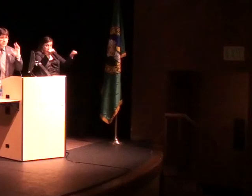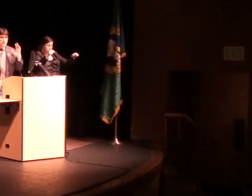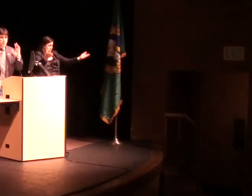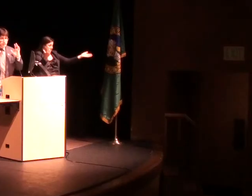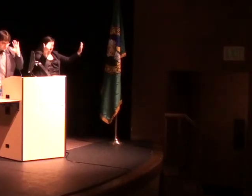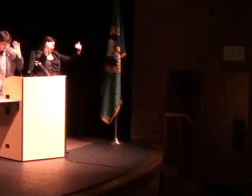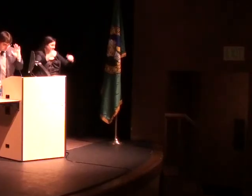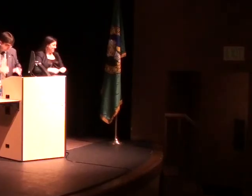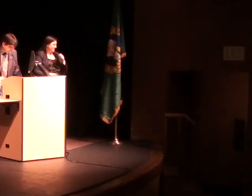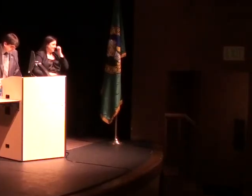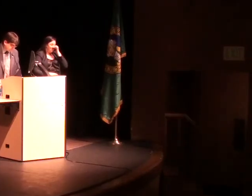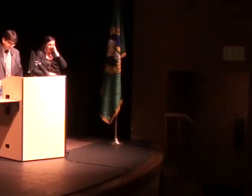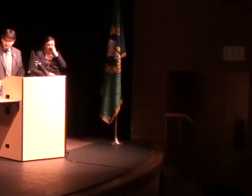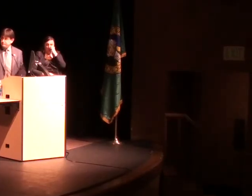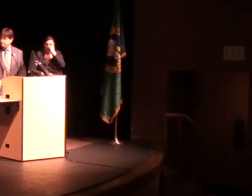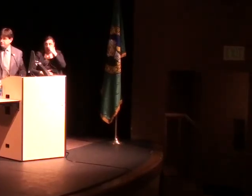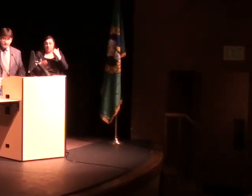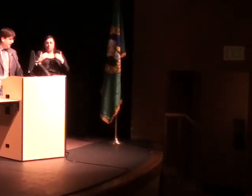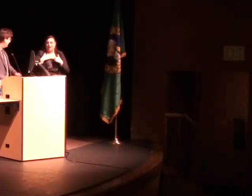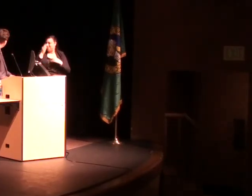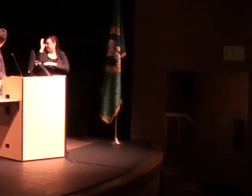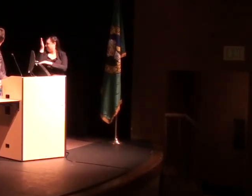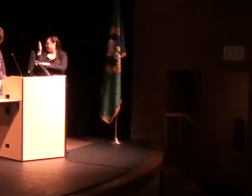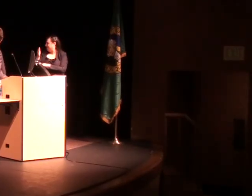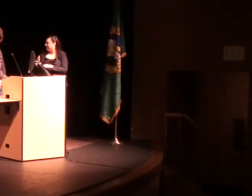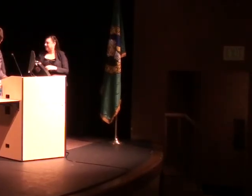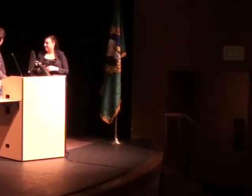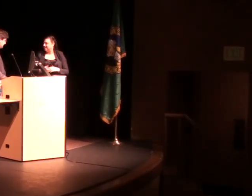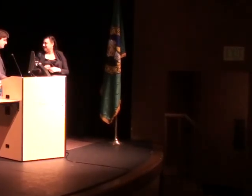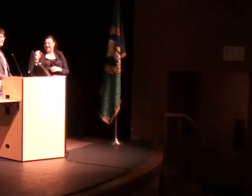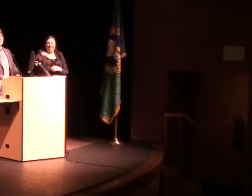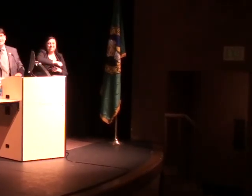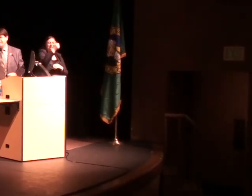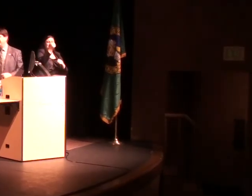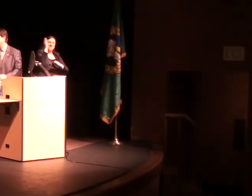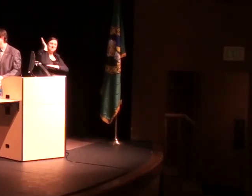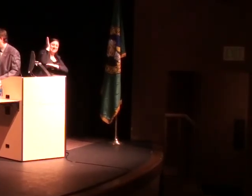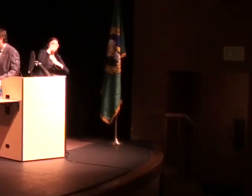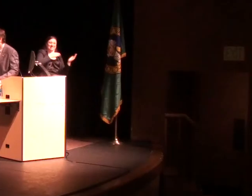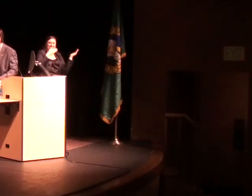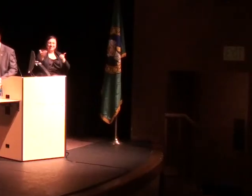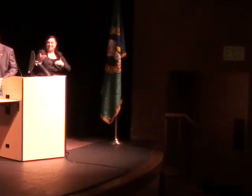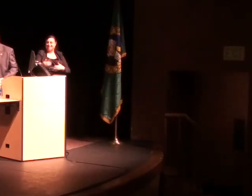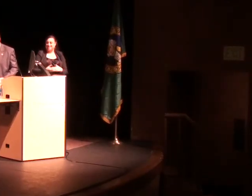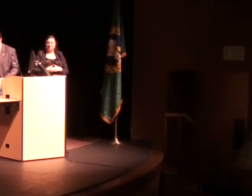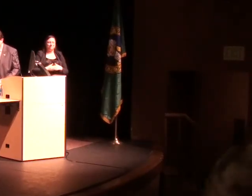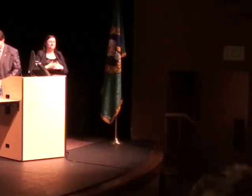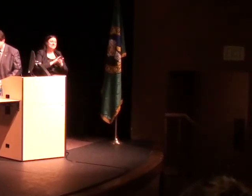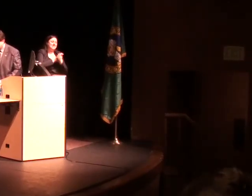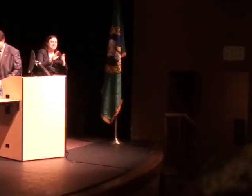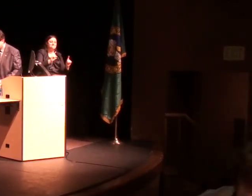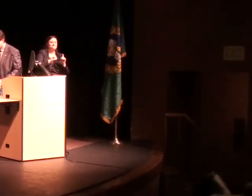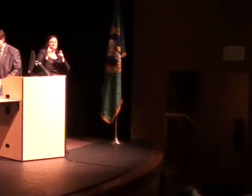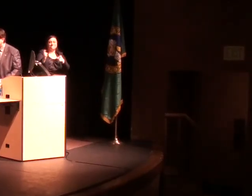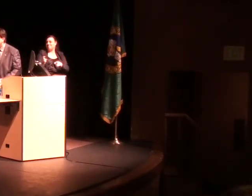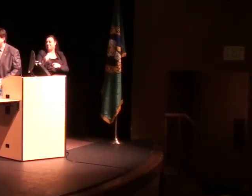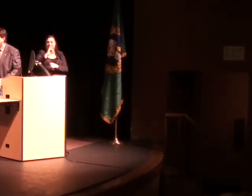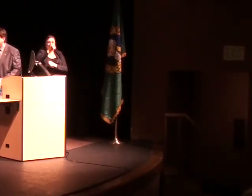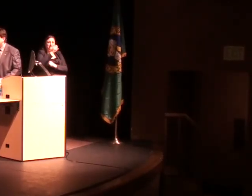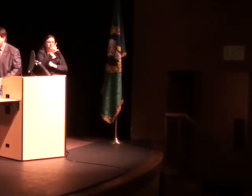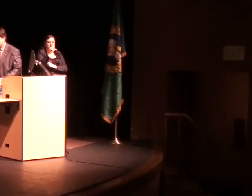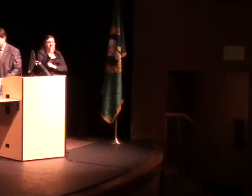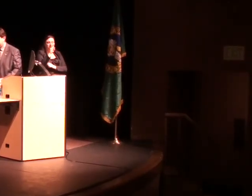All the questions that you want. Yes, but we have a presentation. Another presentation. No, just a gesture. So Jill Wakefield,